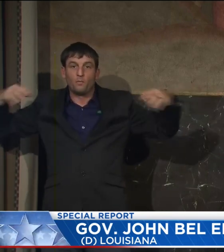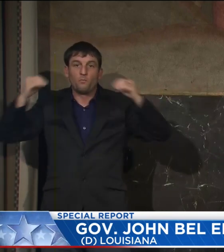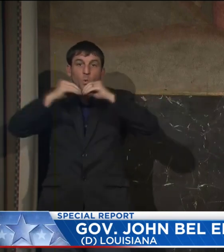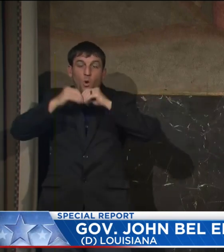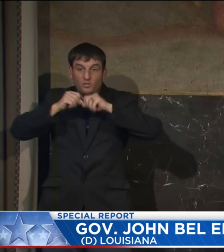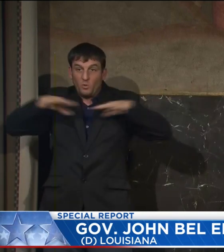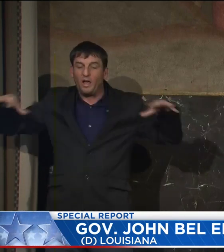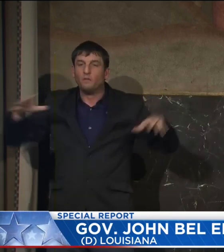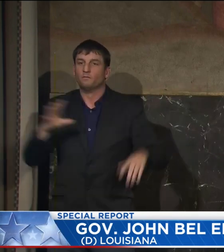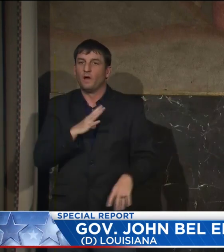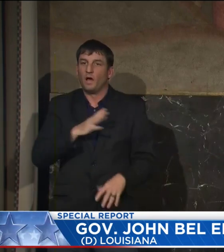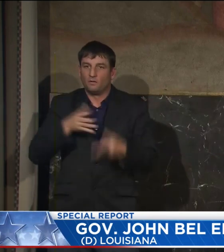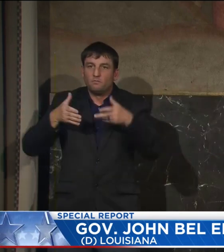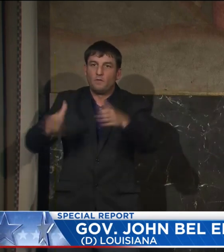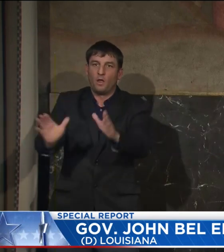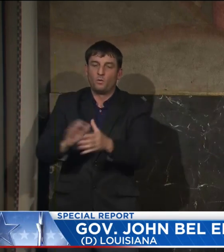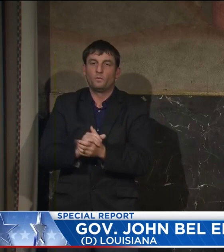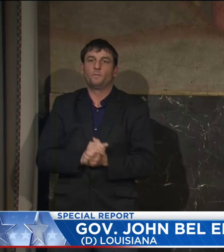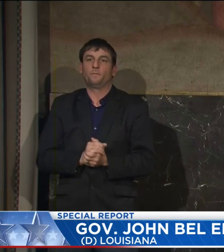be fine.